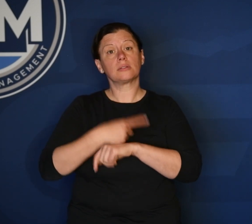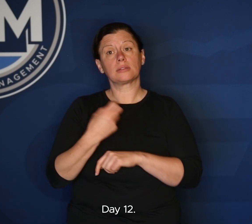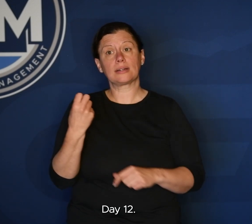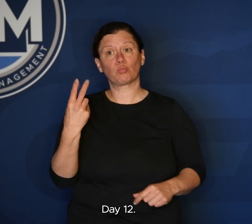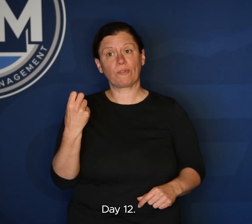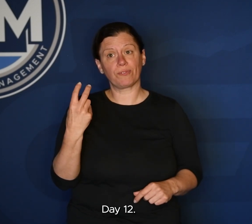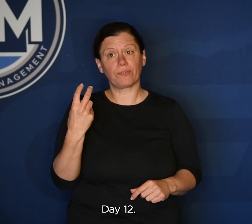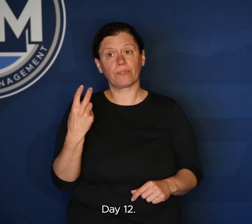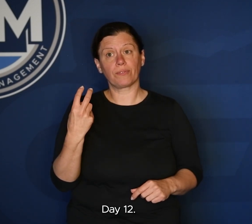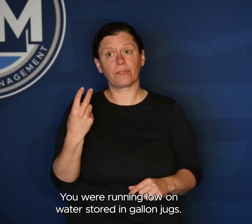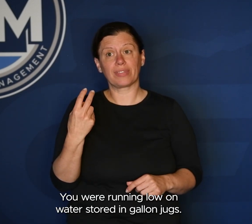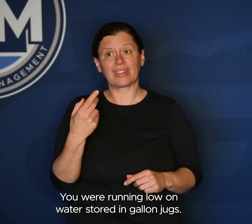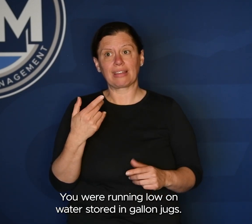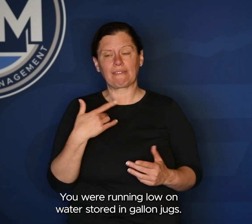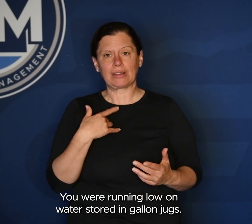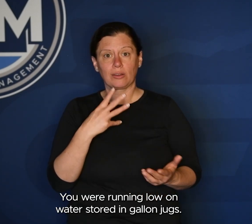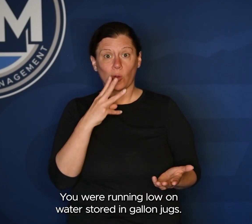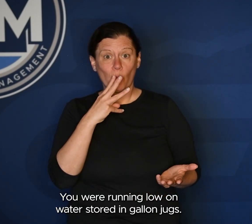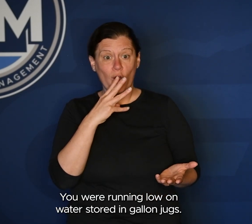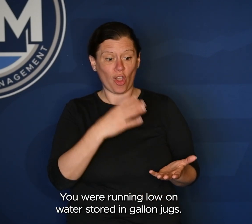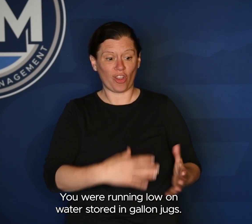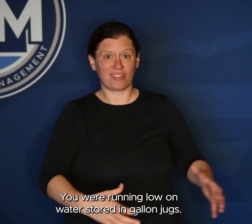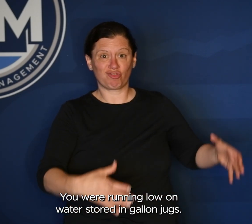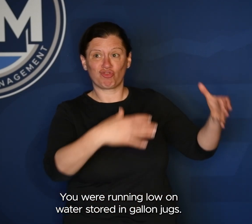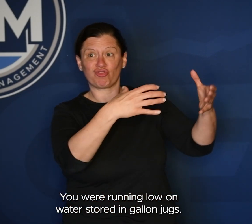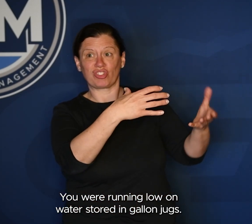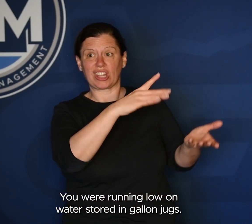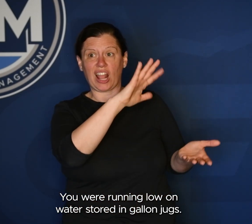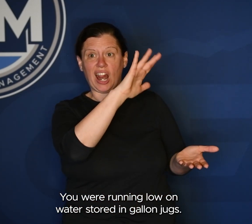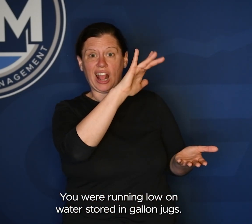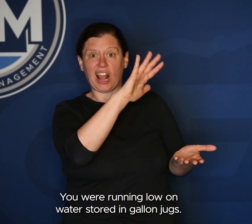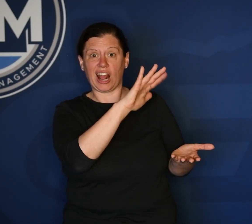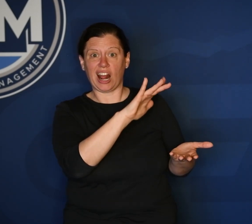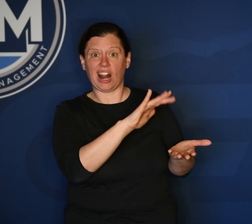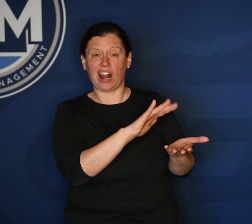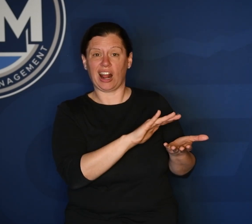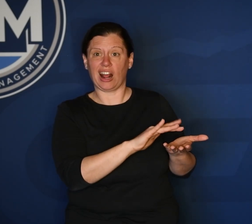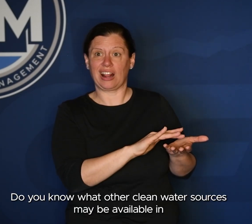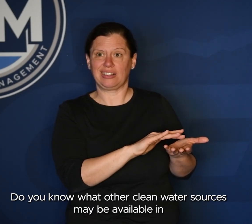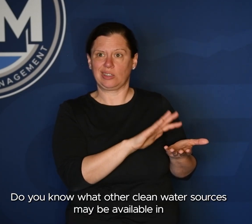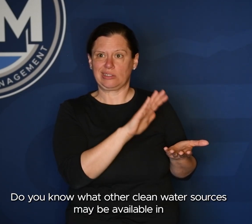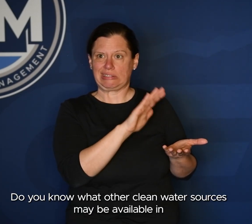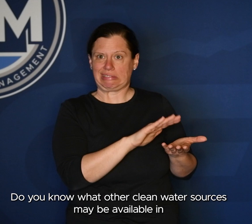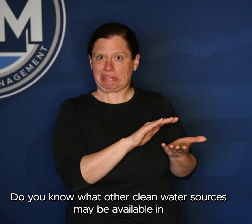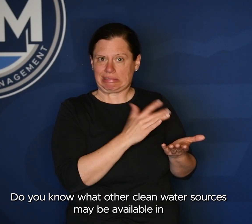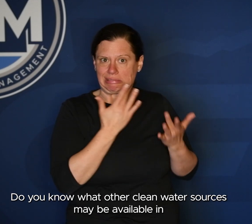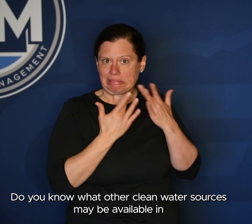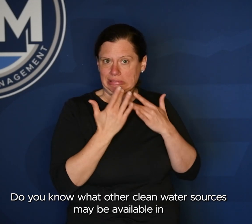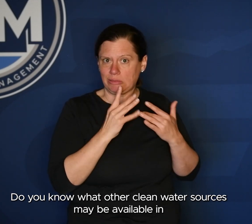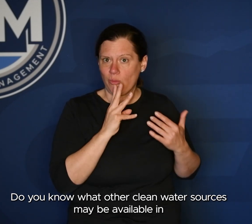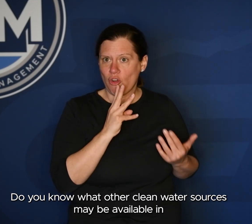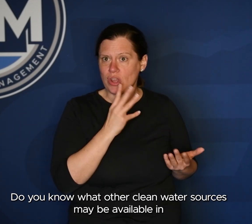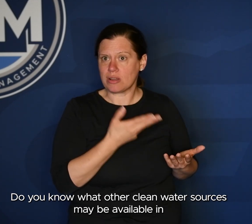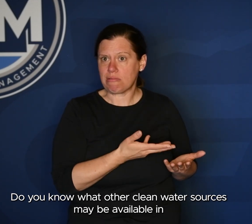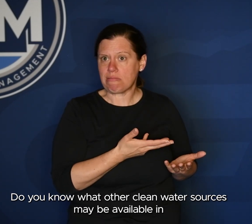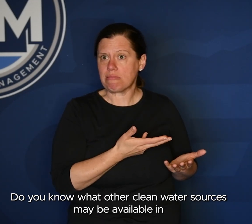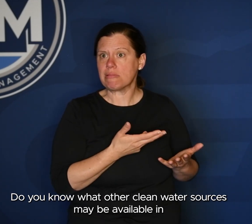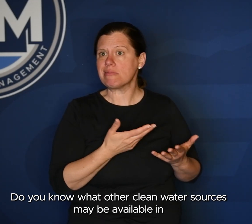Day 12. You are running low on water stored in gallon jugs. Do you know what other clean water sources may be